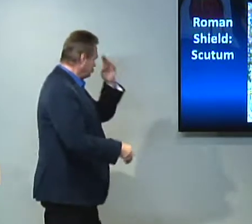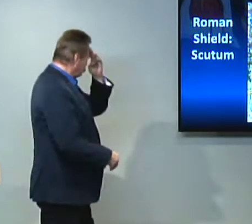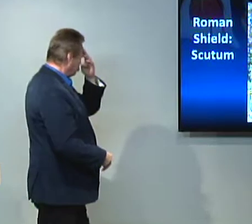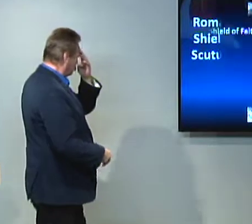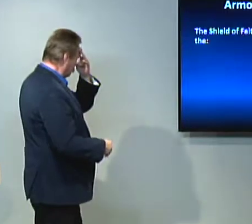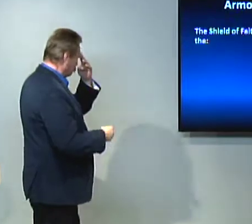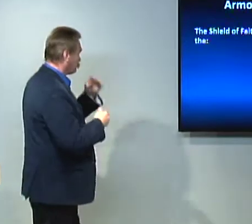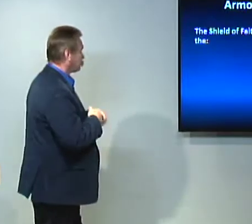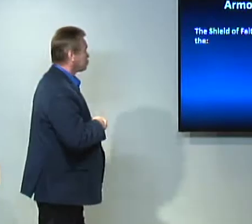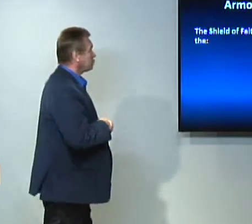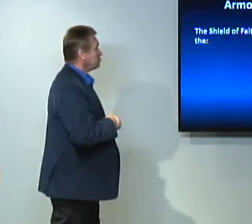day.